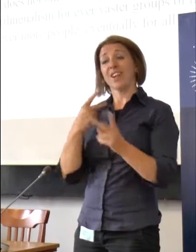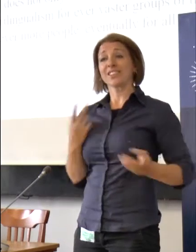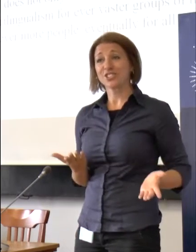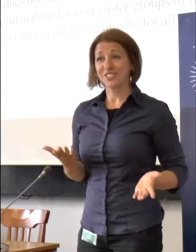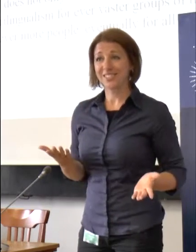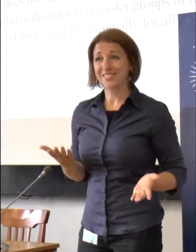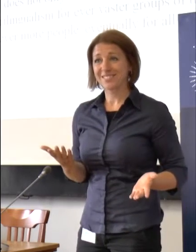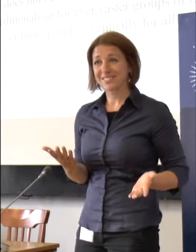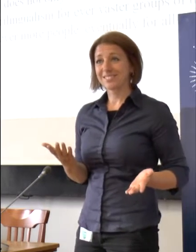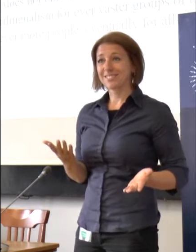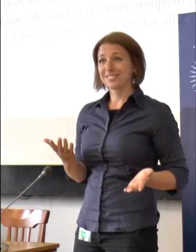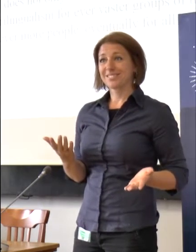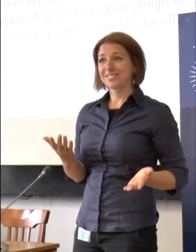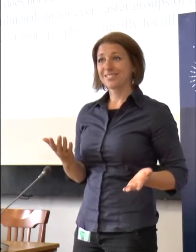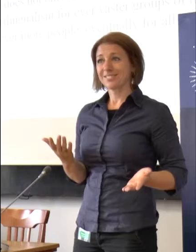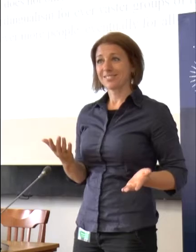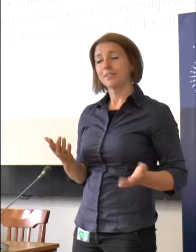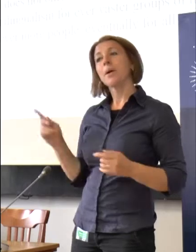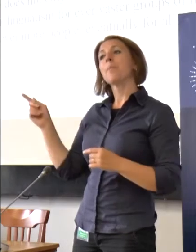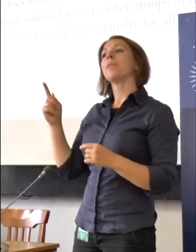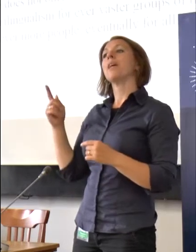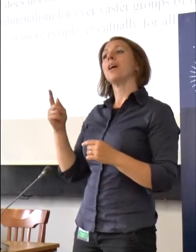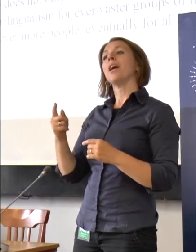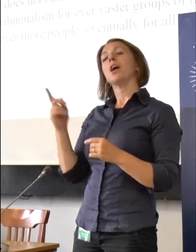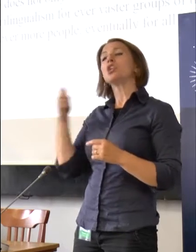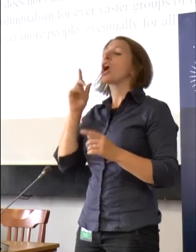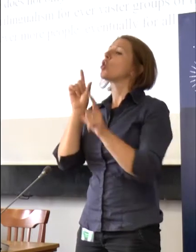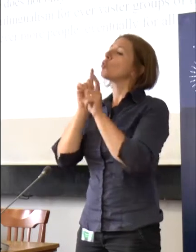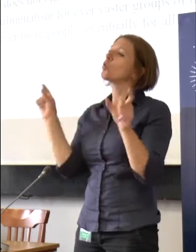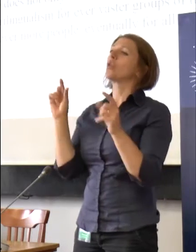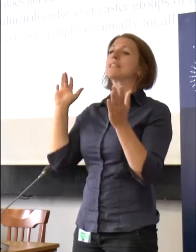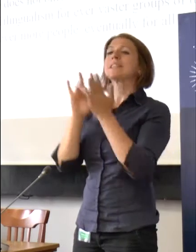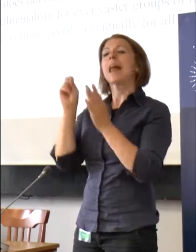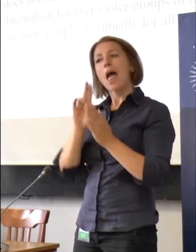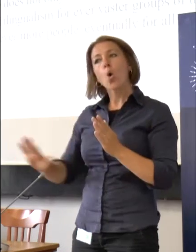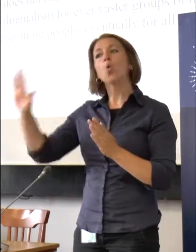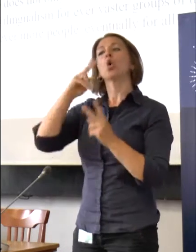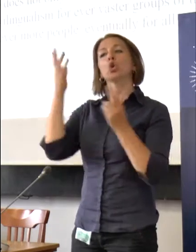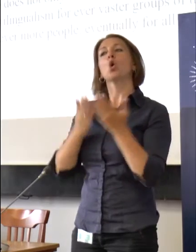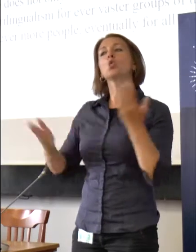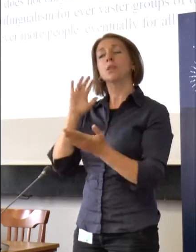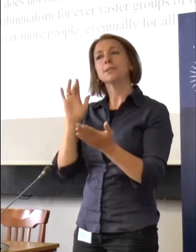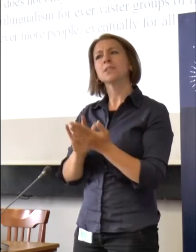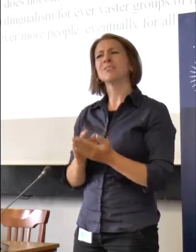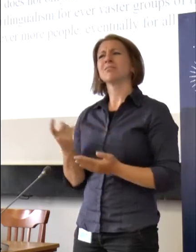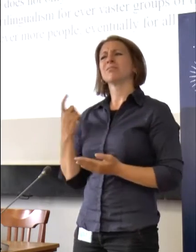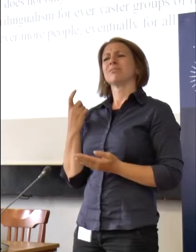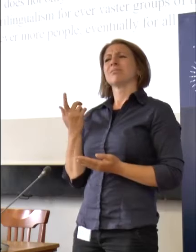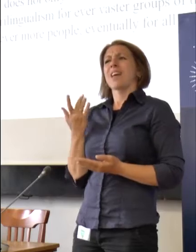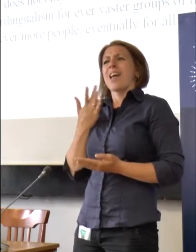And Mehrsprachigkeit does not mean Mehrsprachigkeit. It does not mean real plurilingualism. It's only referring